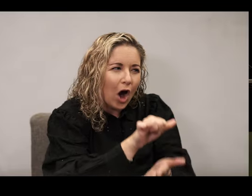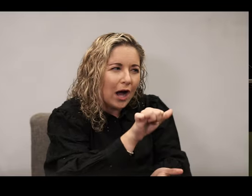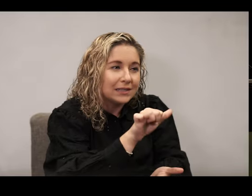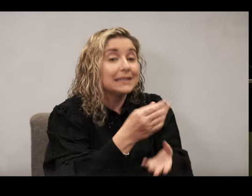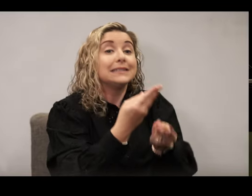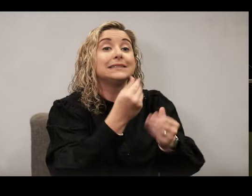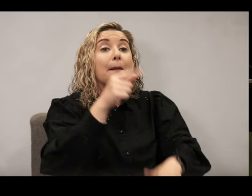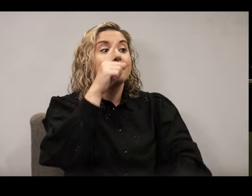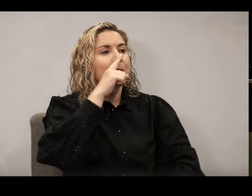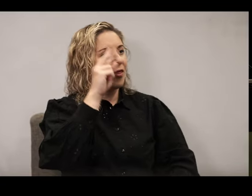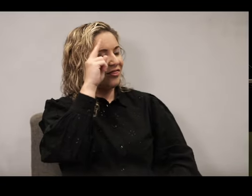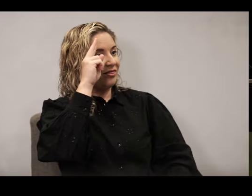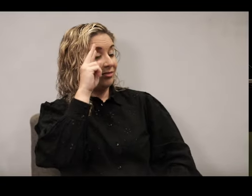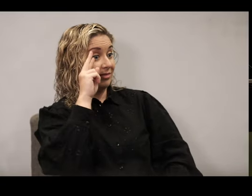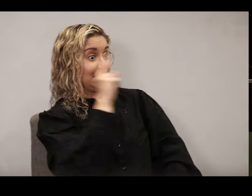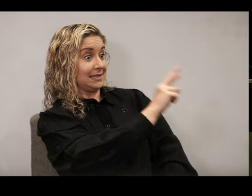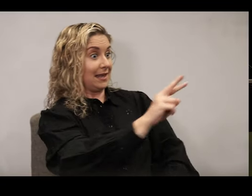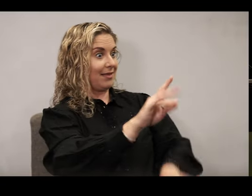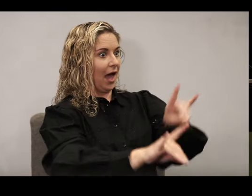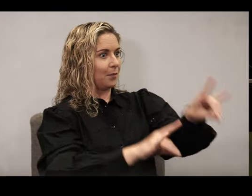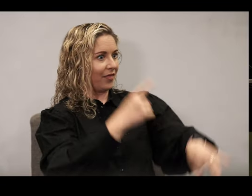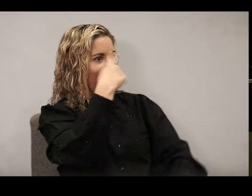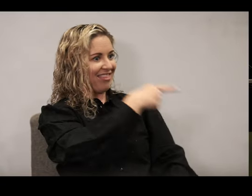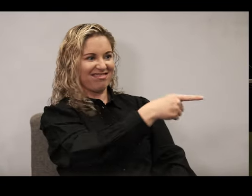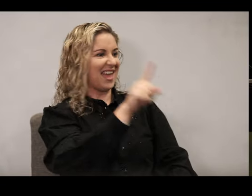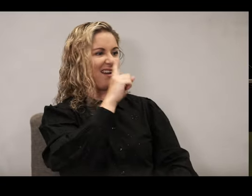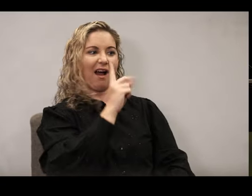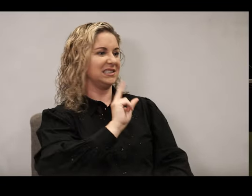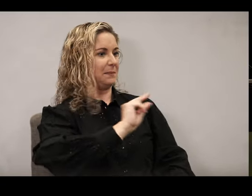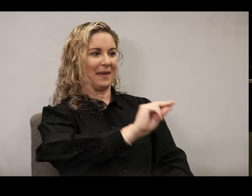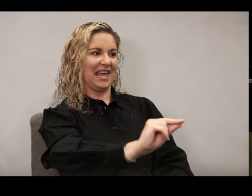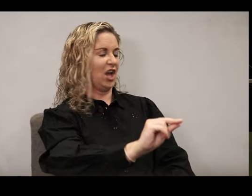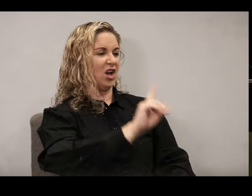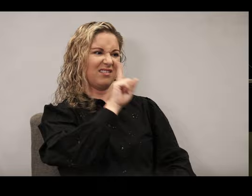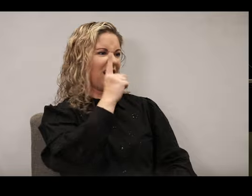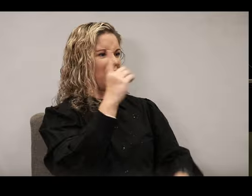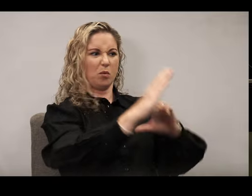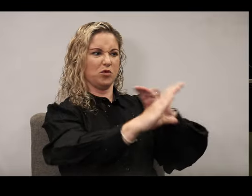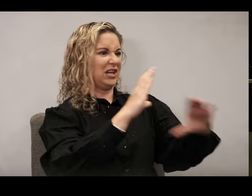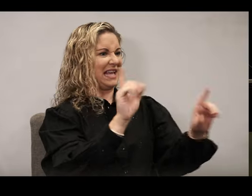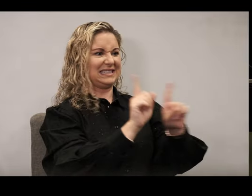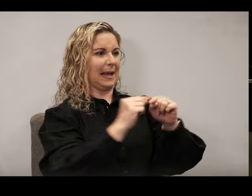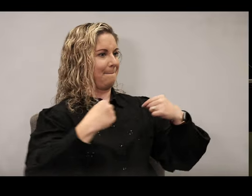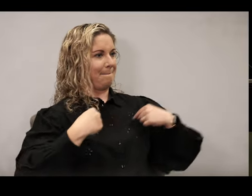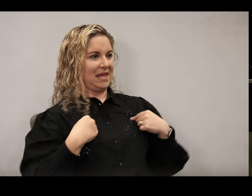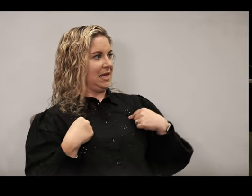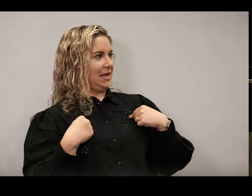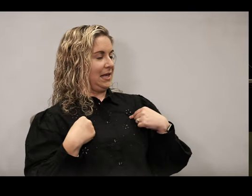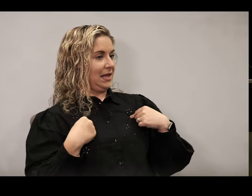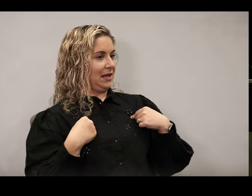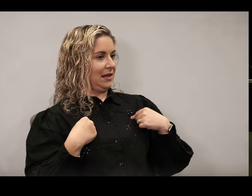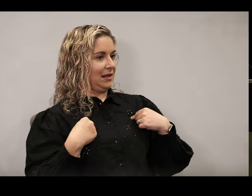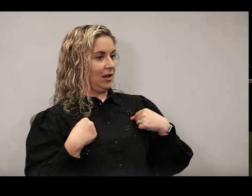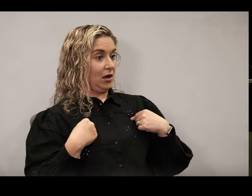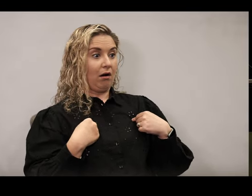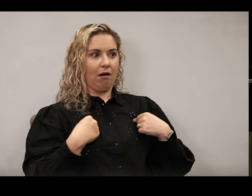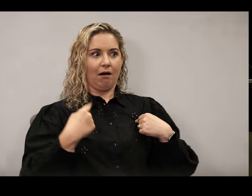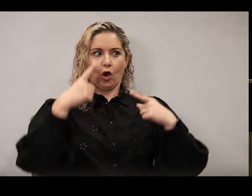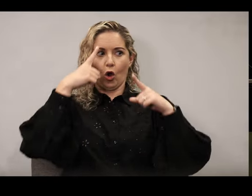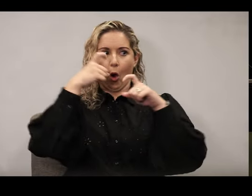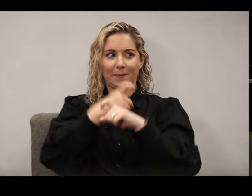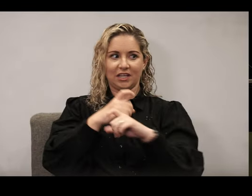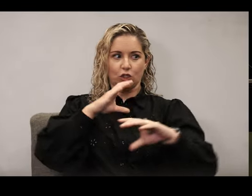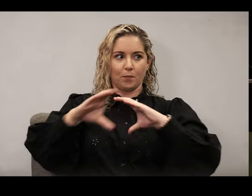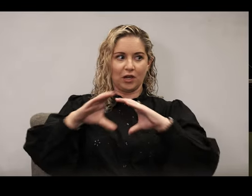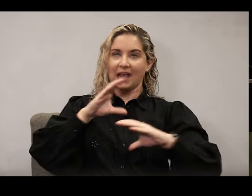animals don't speak, at least not complex communication like we do. So complex communication, that must be